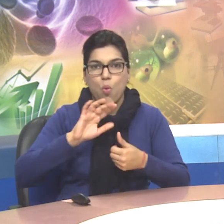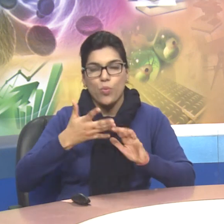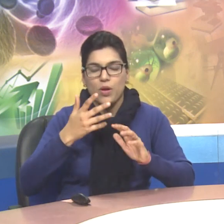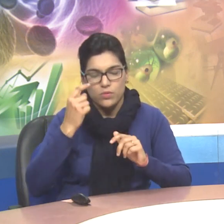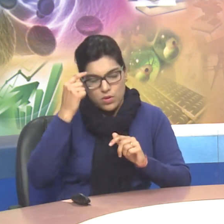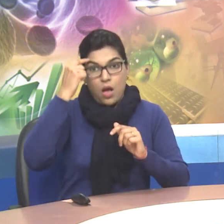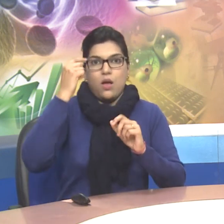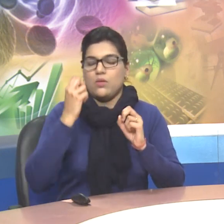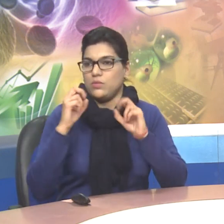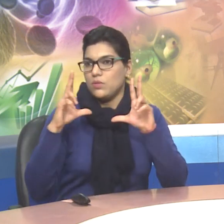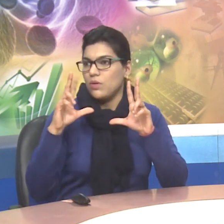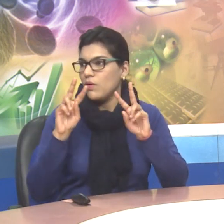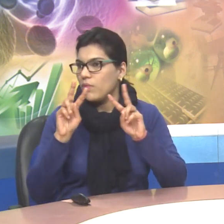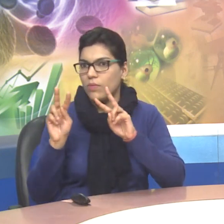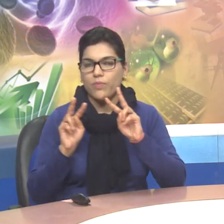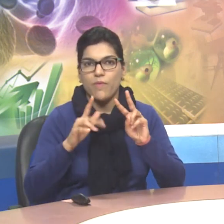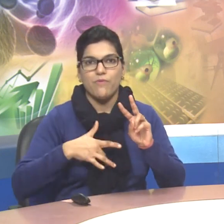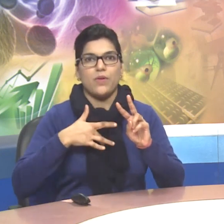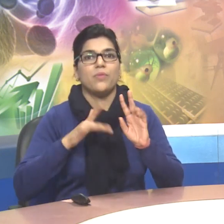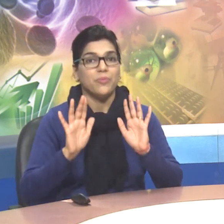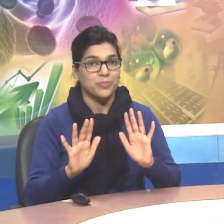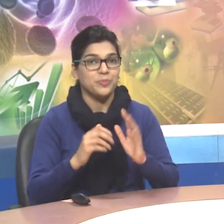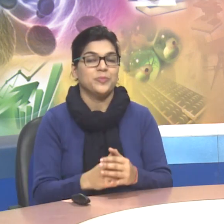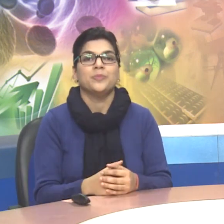speak up and speak up.